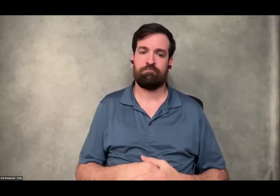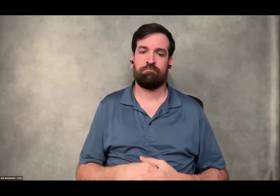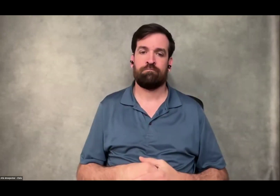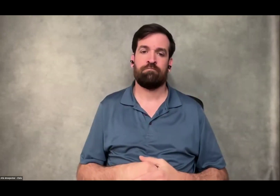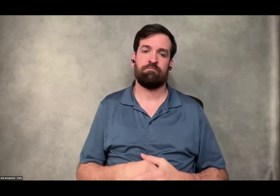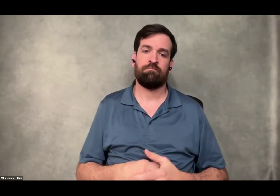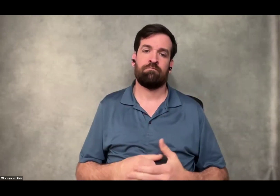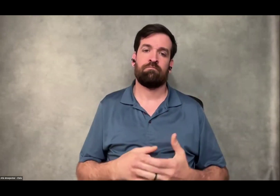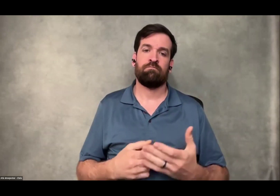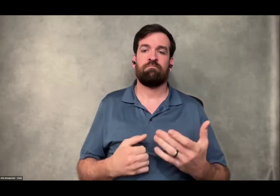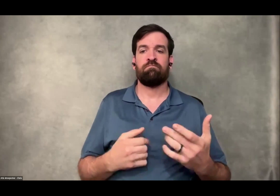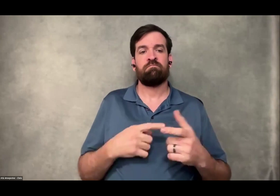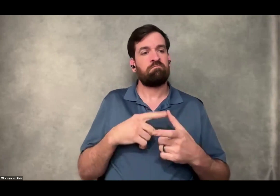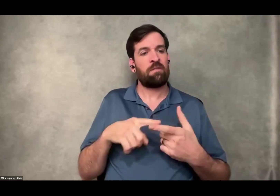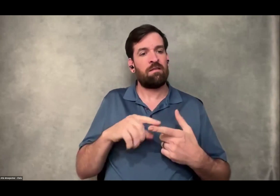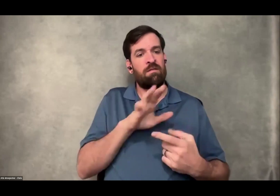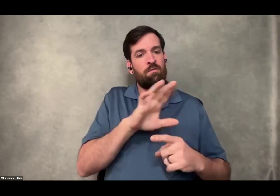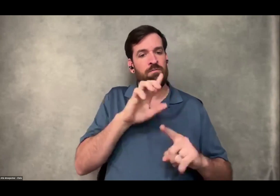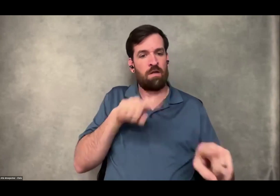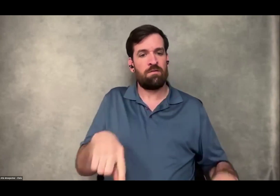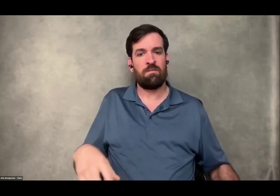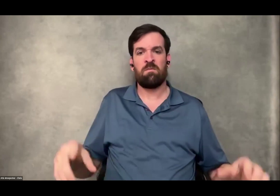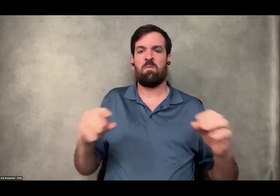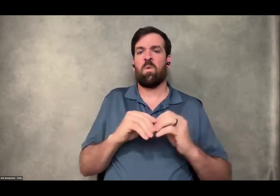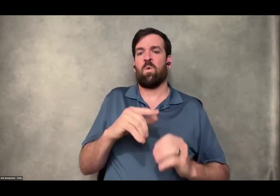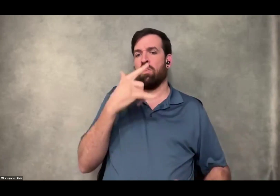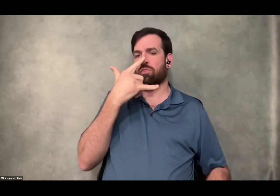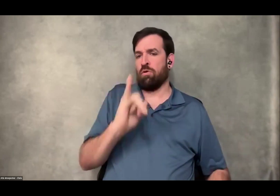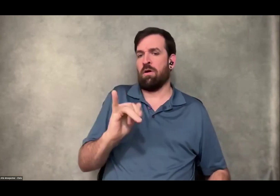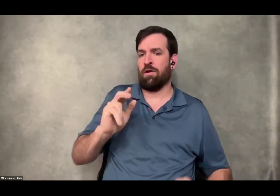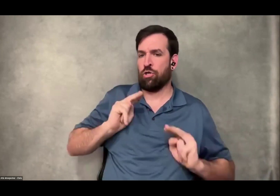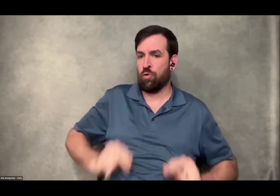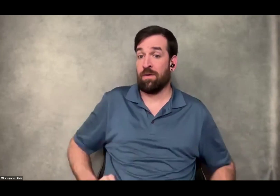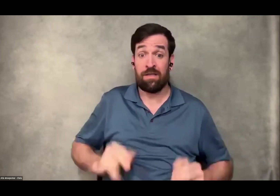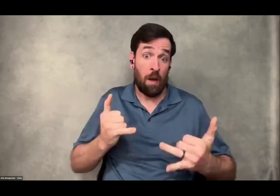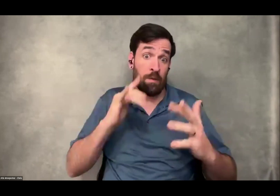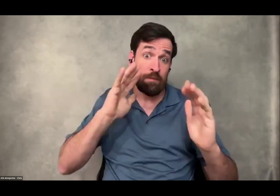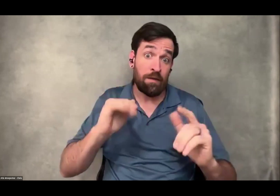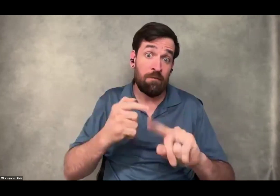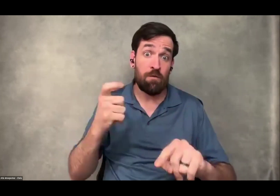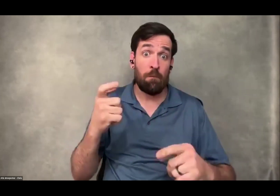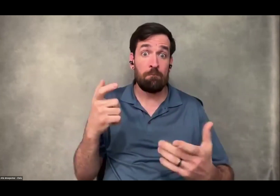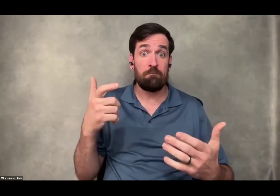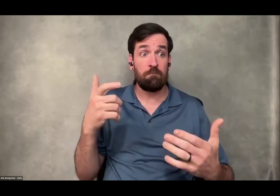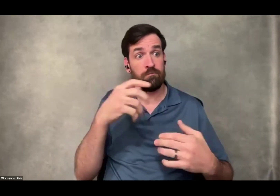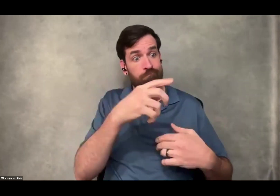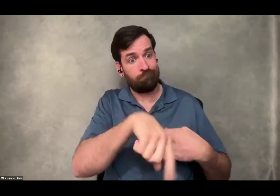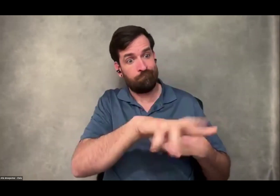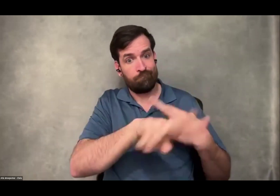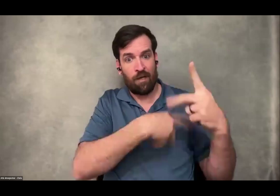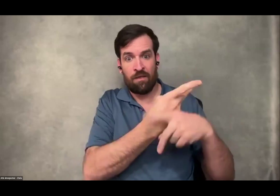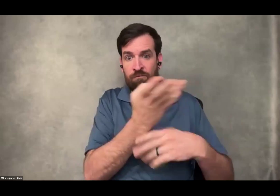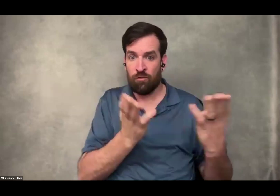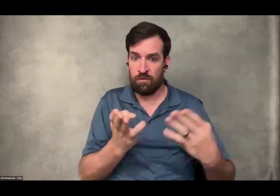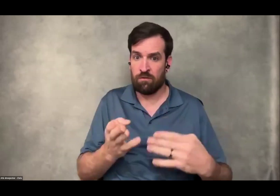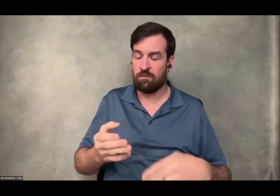these questions in the more human-like way that we're expecting now from such services. Yeah,